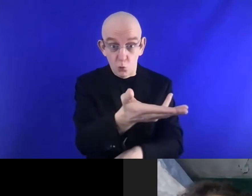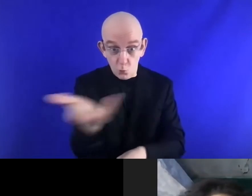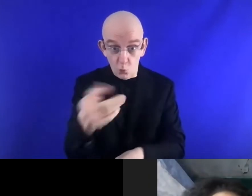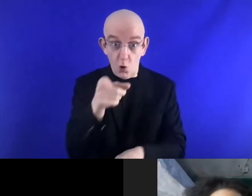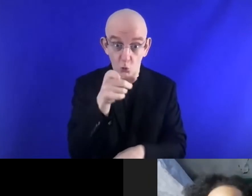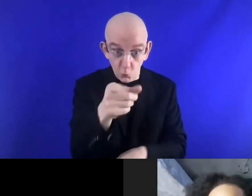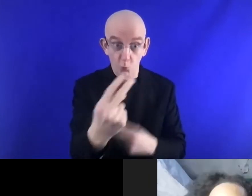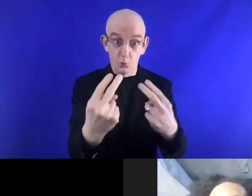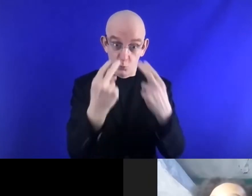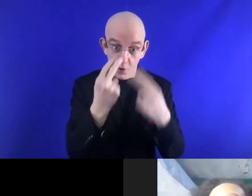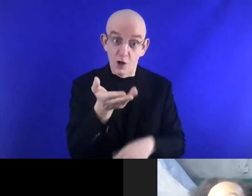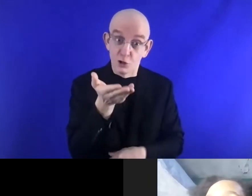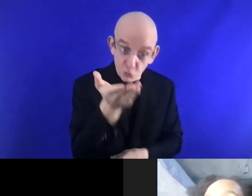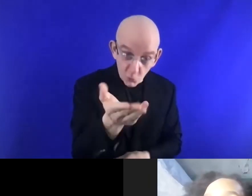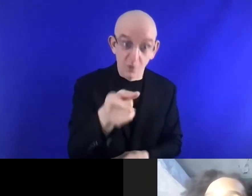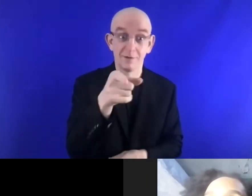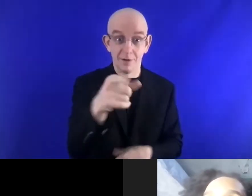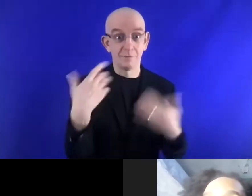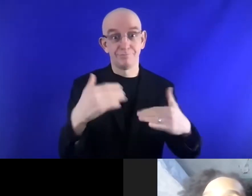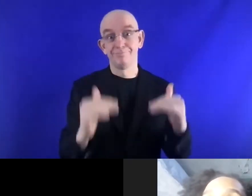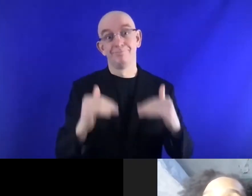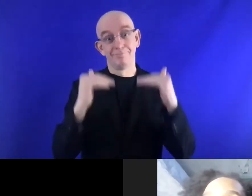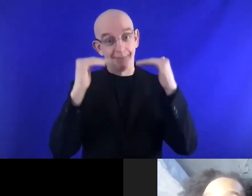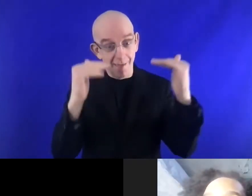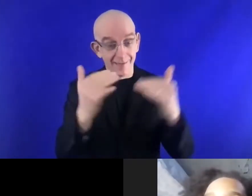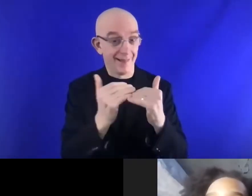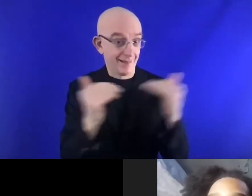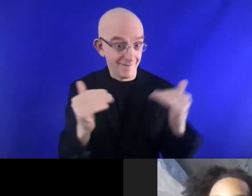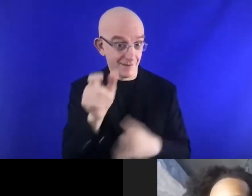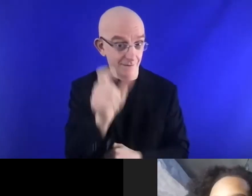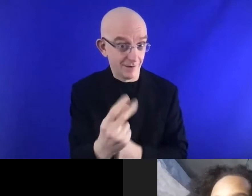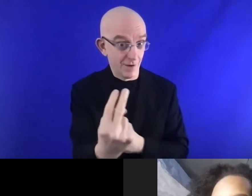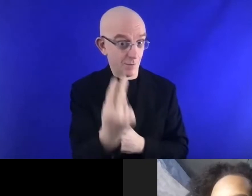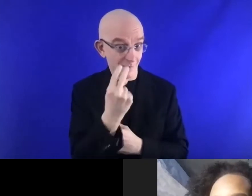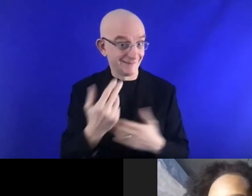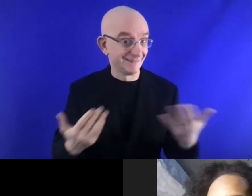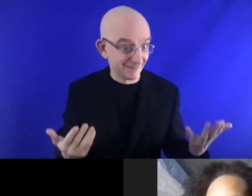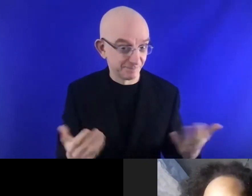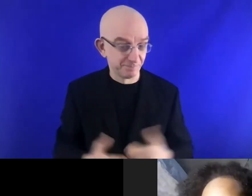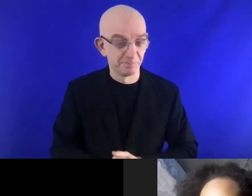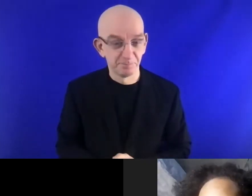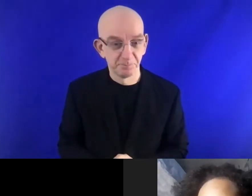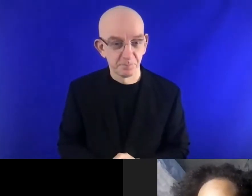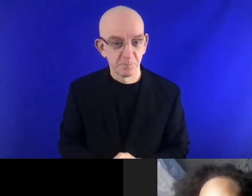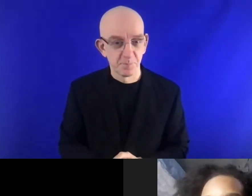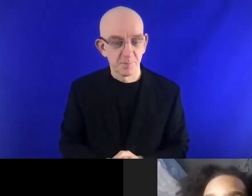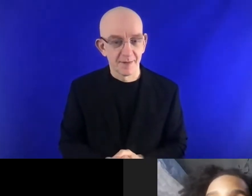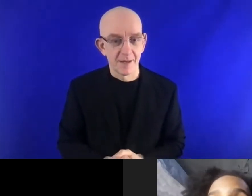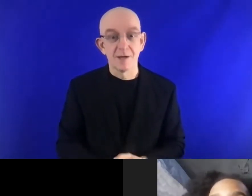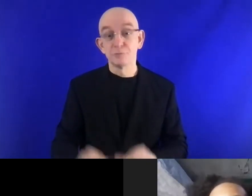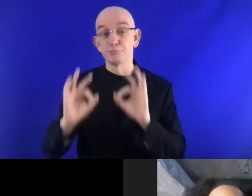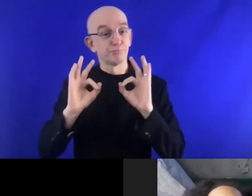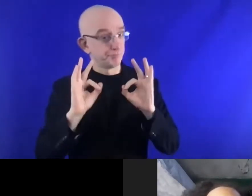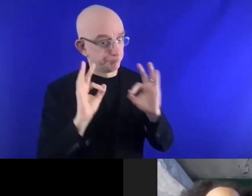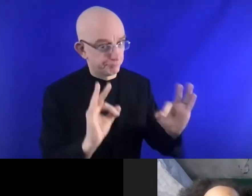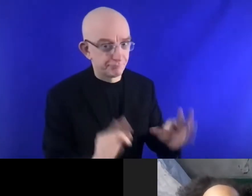of course, you're right, Eileen. So what do you think, my dear panelists, my dear audience, and